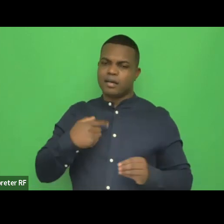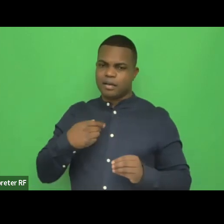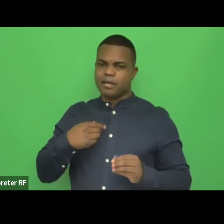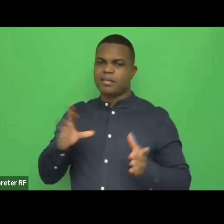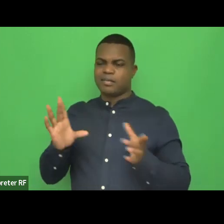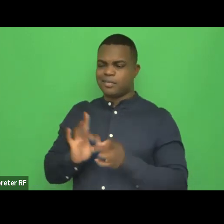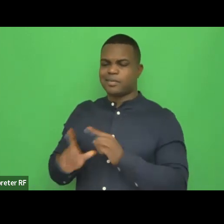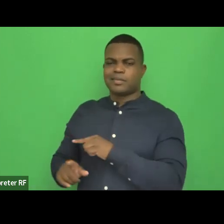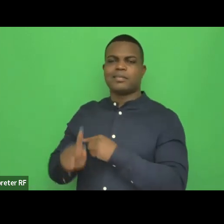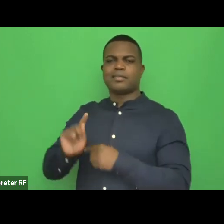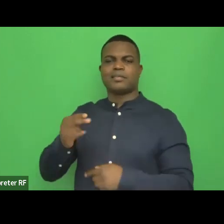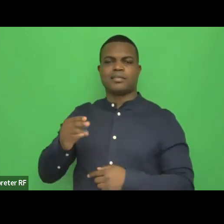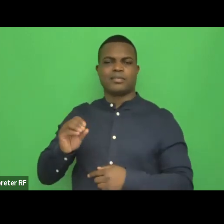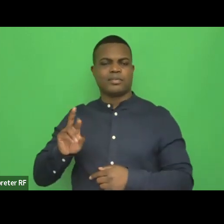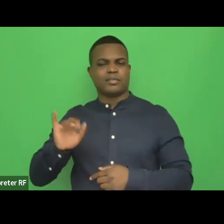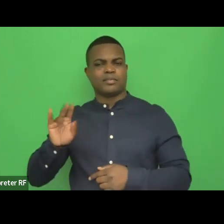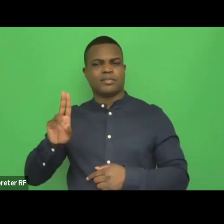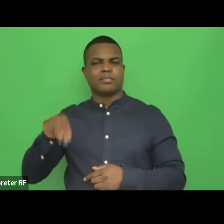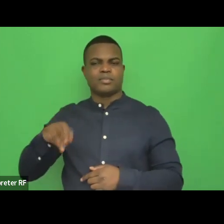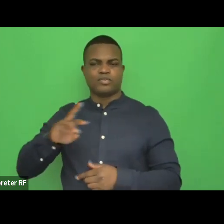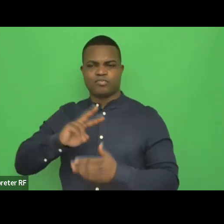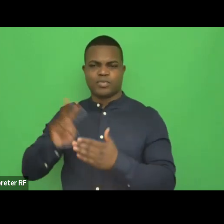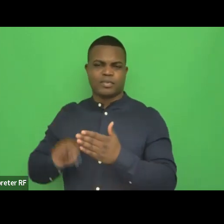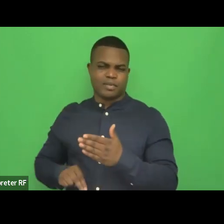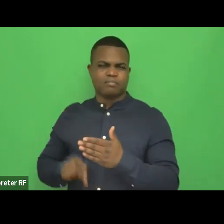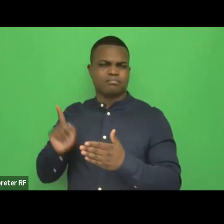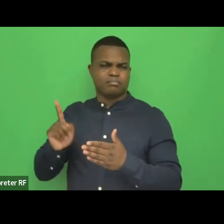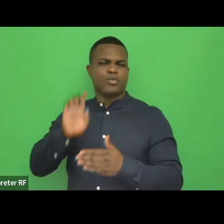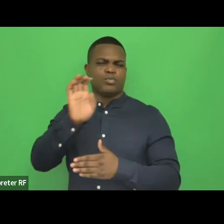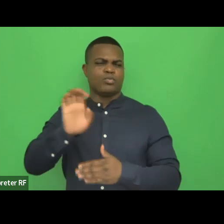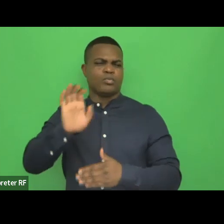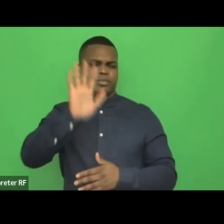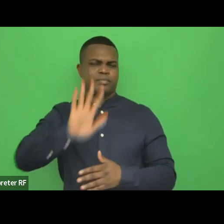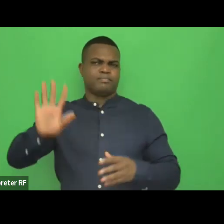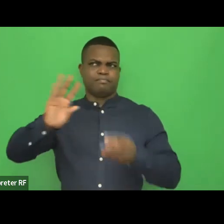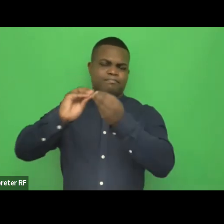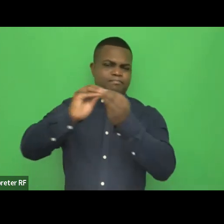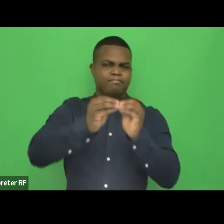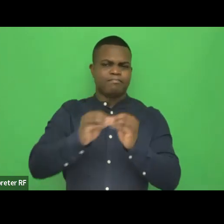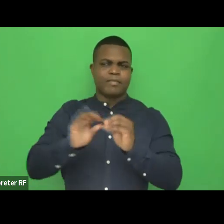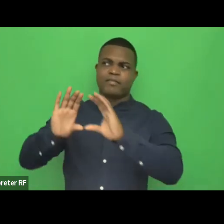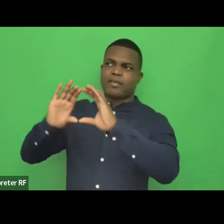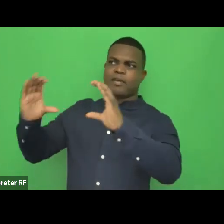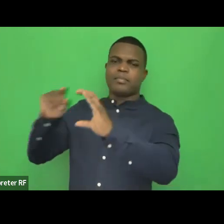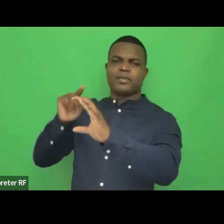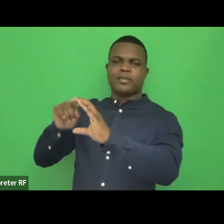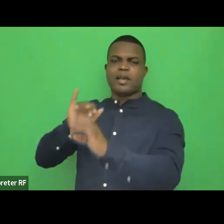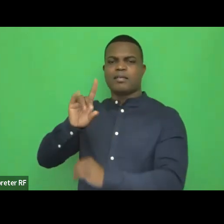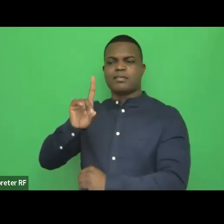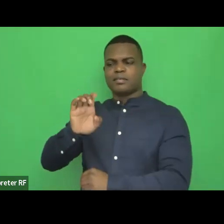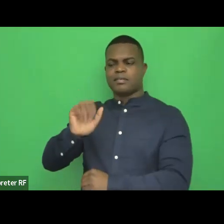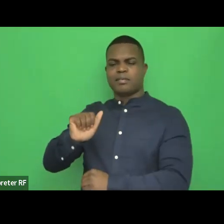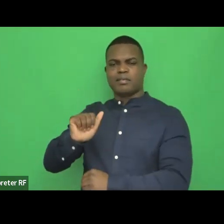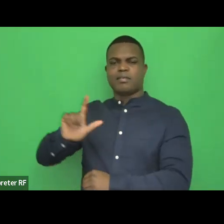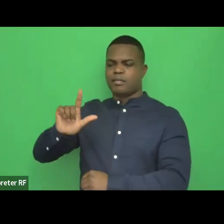is free, it's open source, it's localized to different languages, and this works on Windows, Mac,